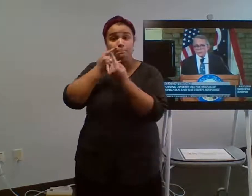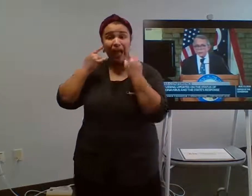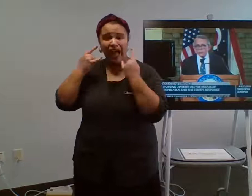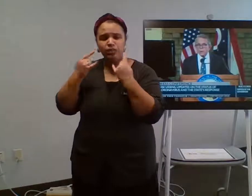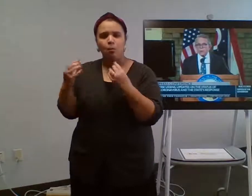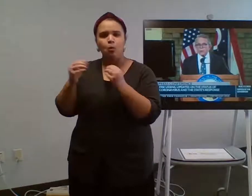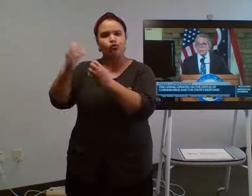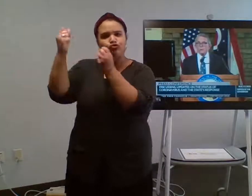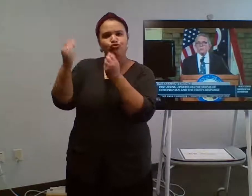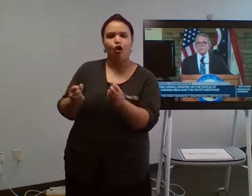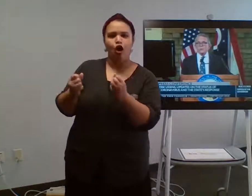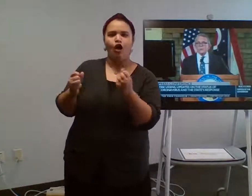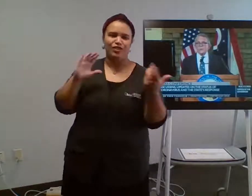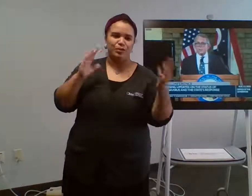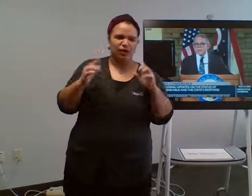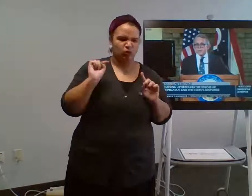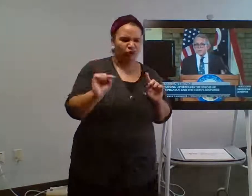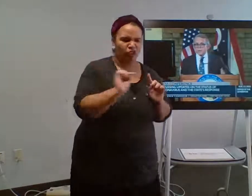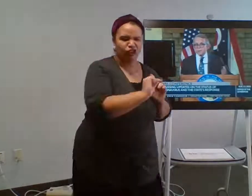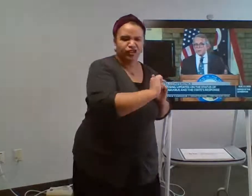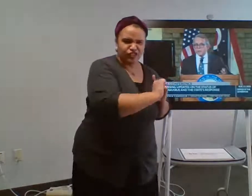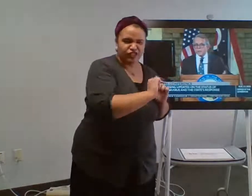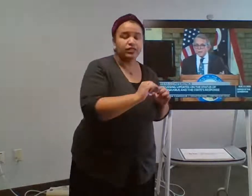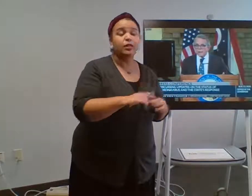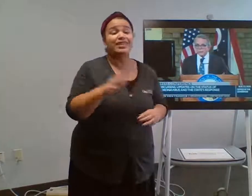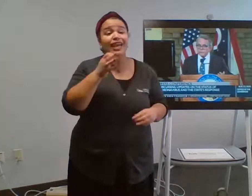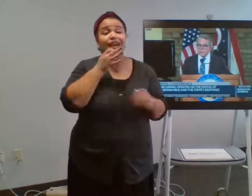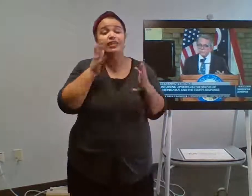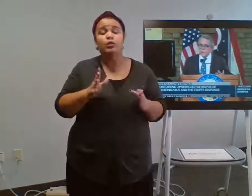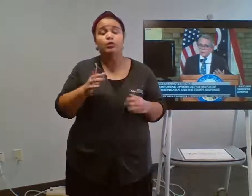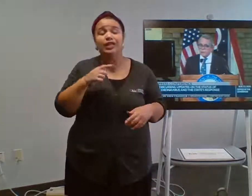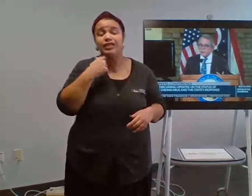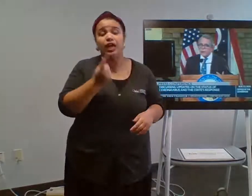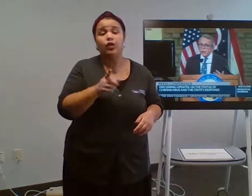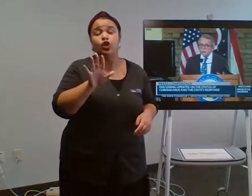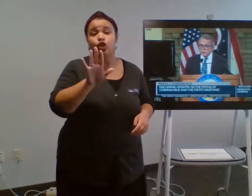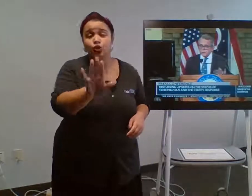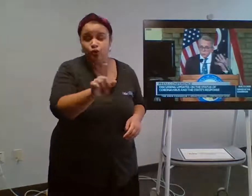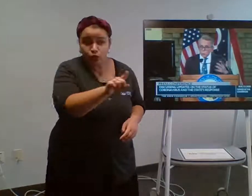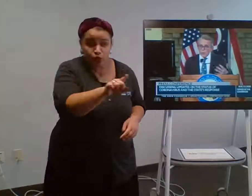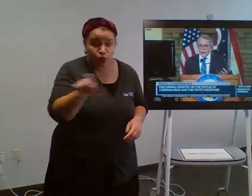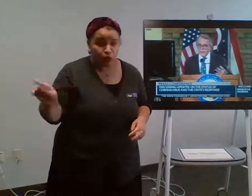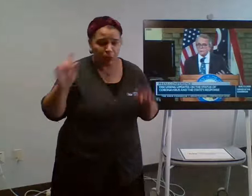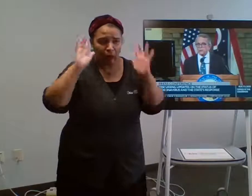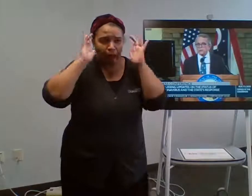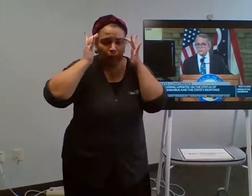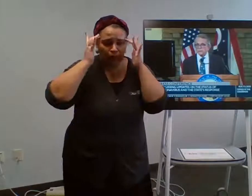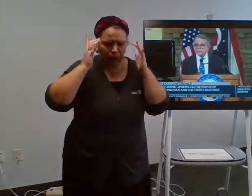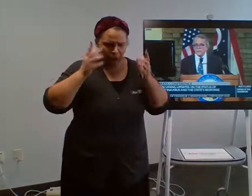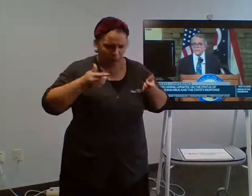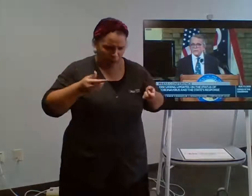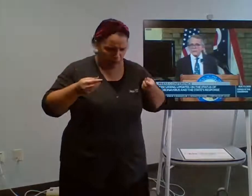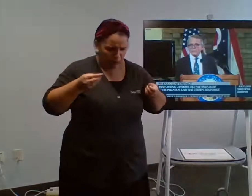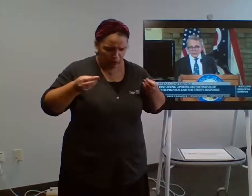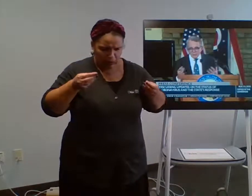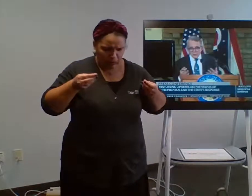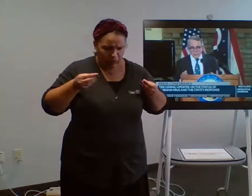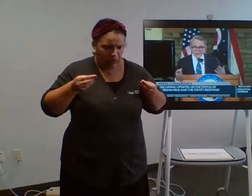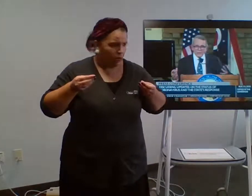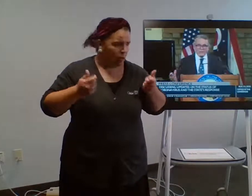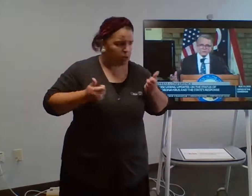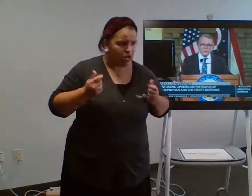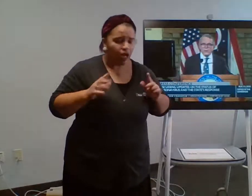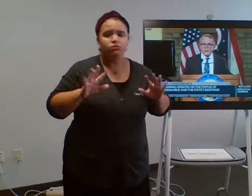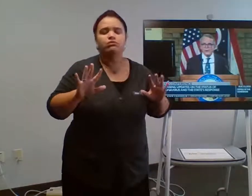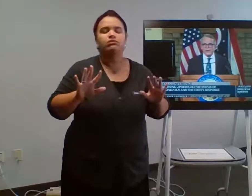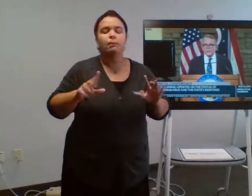tell you, look, instead of getting hung up on which kind of mask and then people not wear any mask, let people wear masks. And they can be